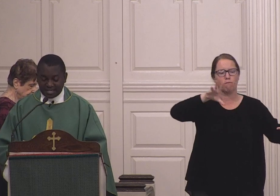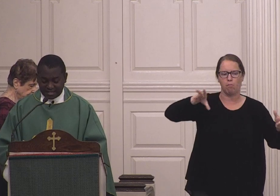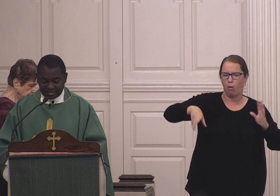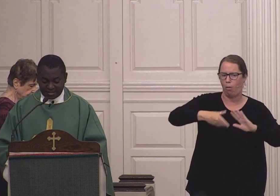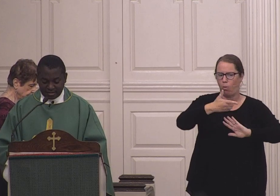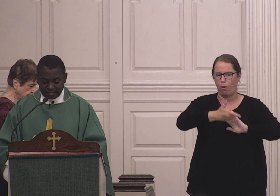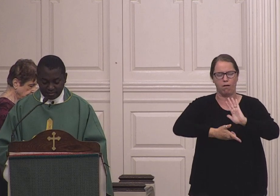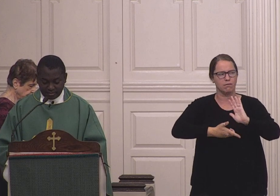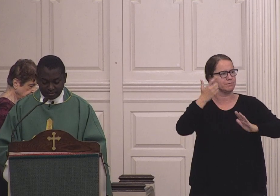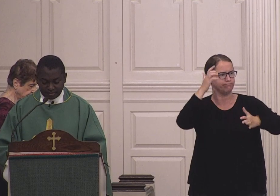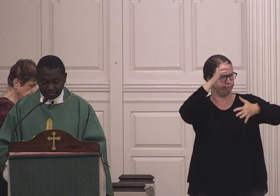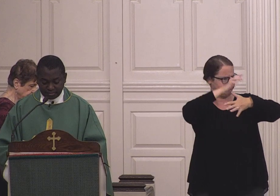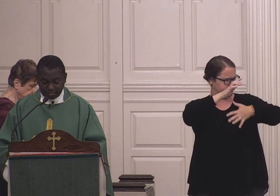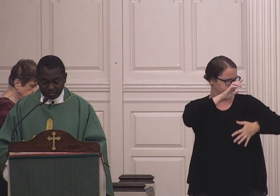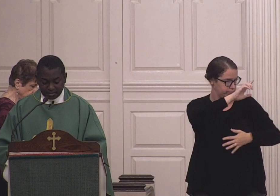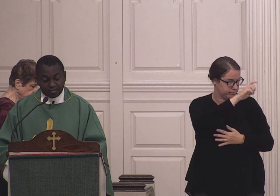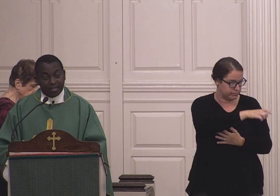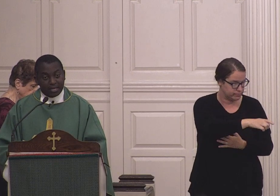the greatest?"